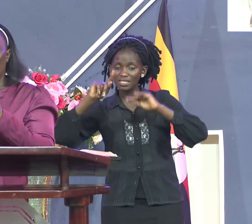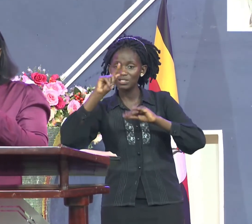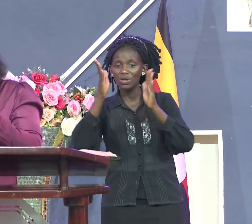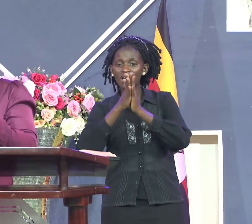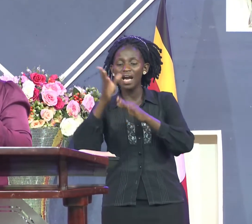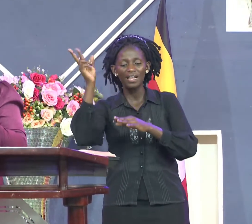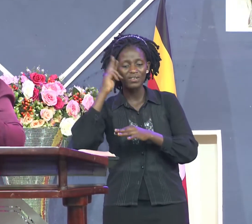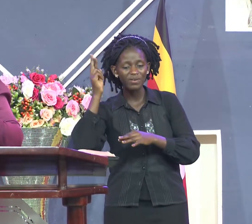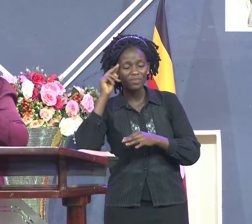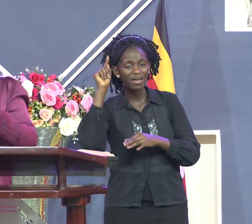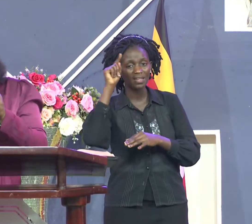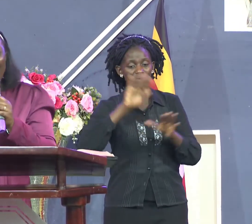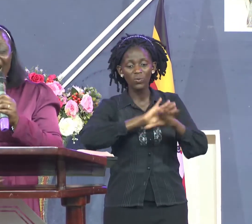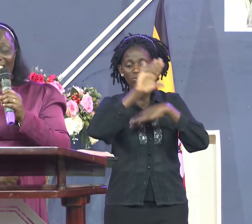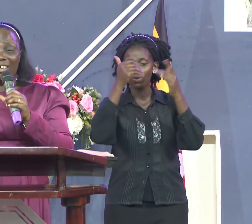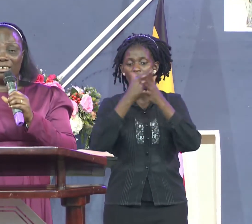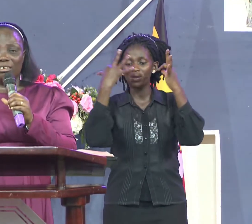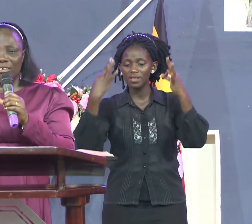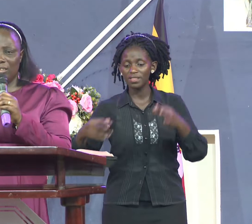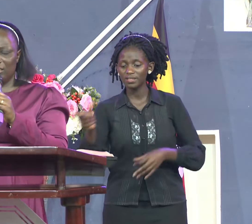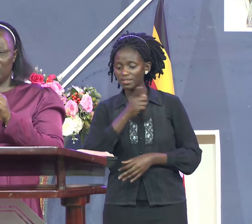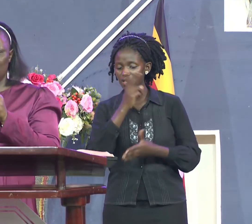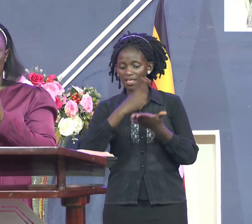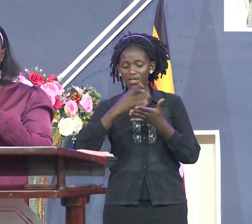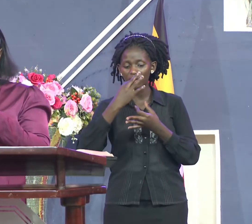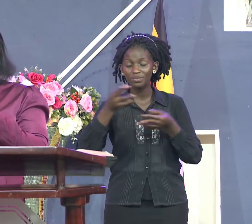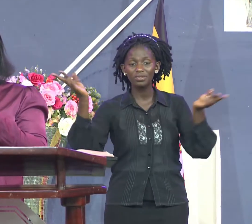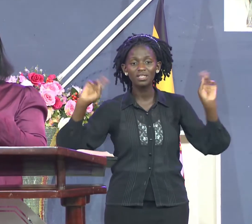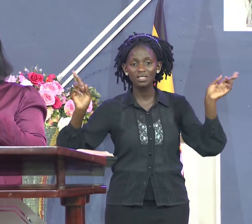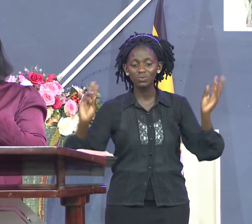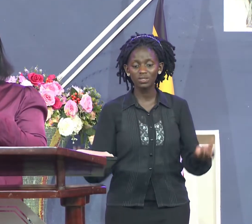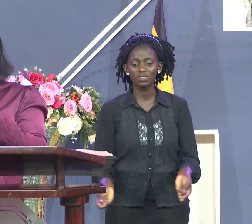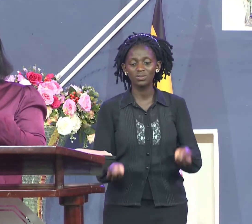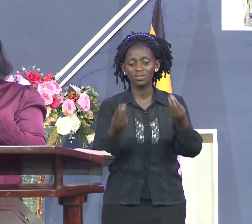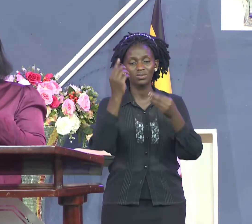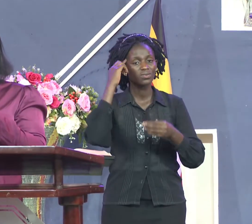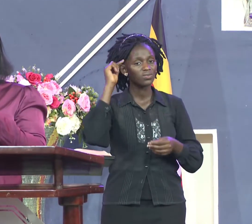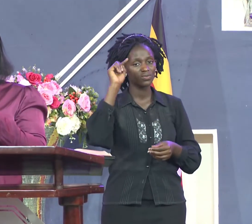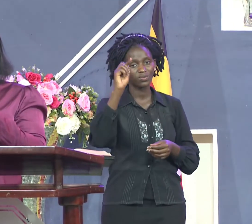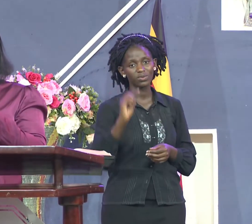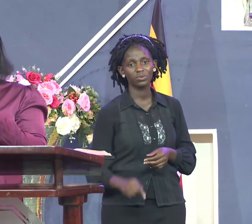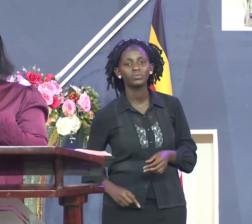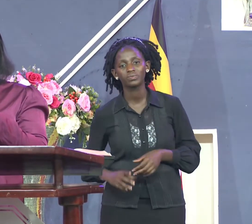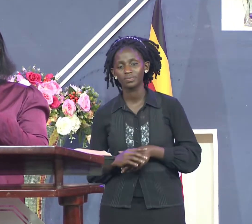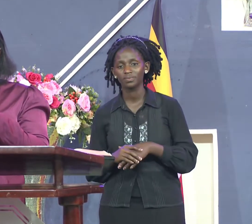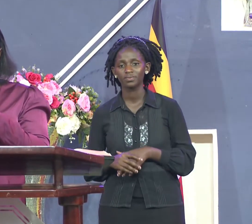ana abajukiza, byonna. He has said that the Holy Spirit will teach you, he will remind you of